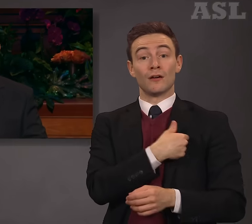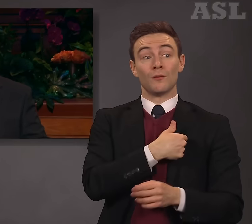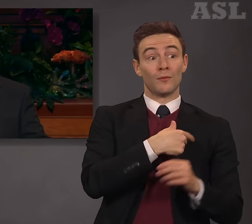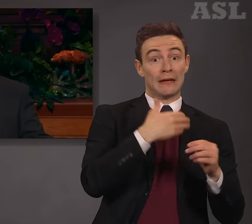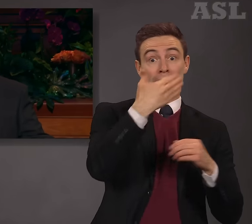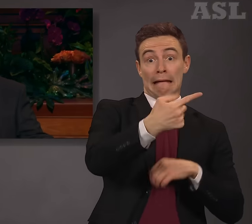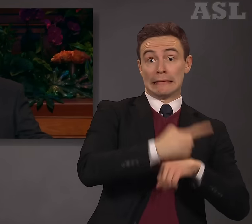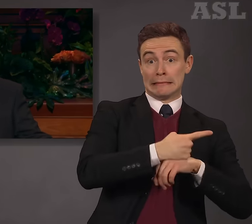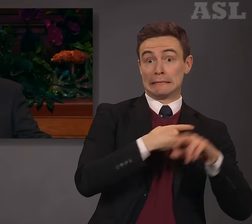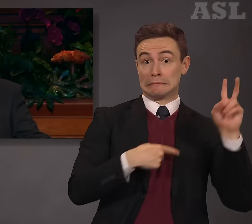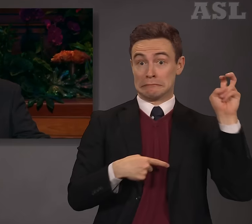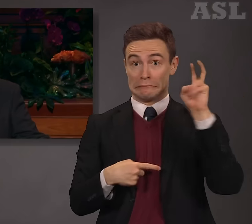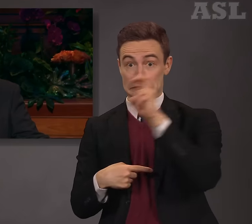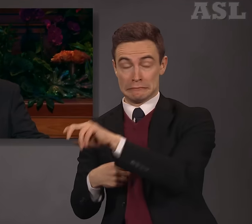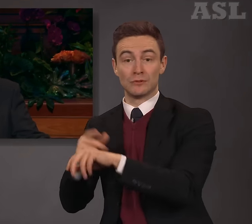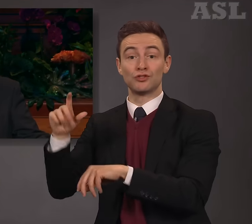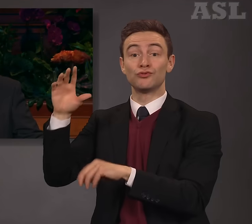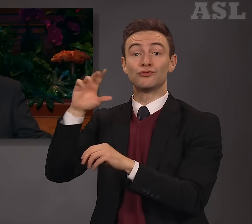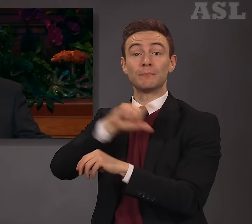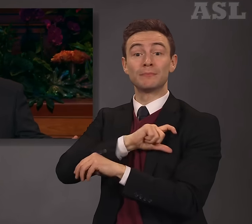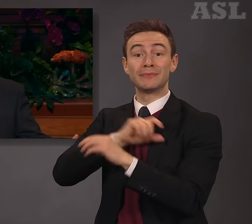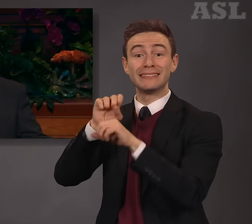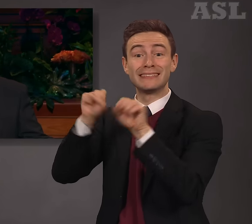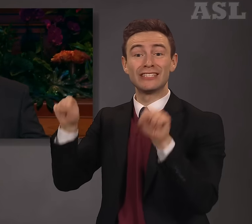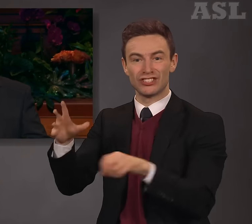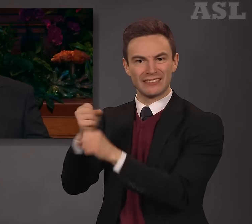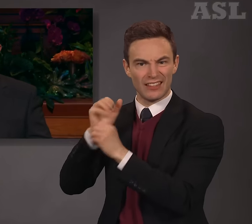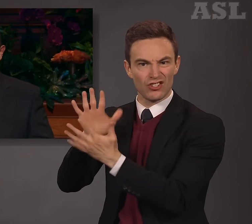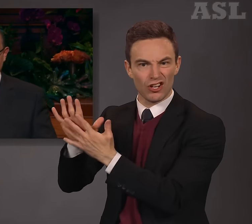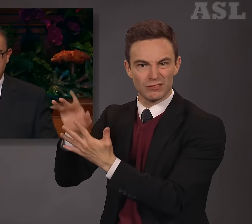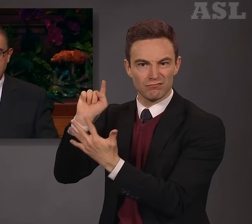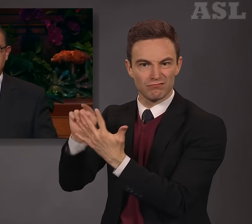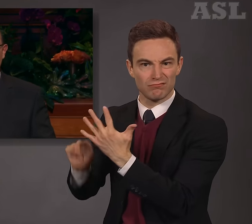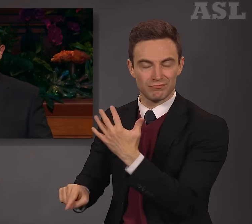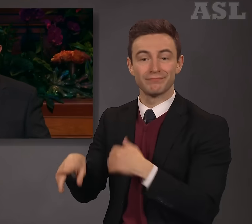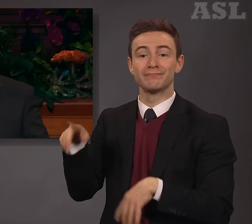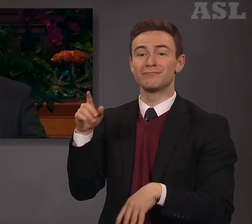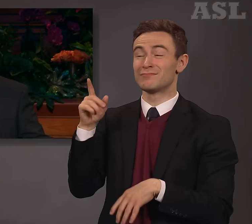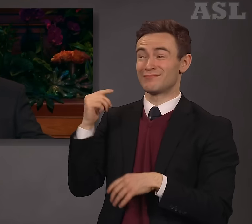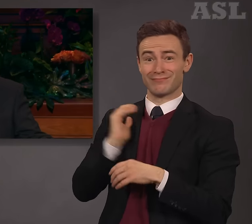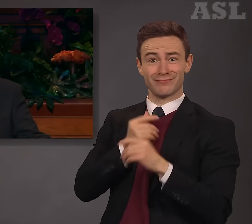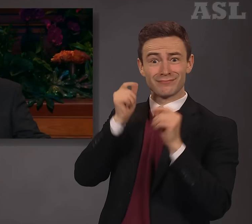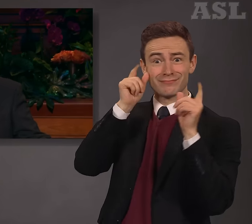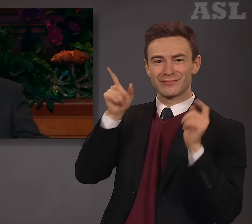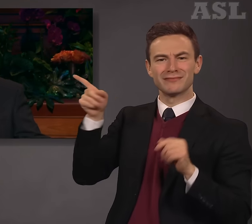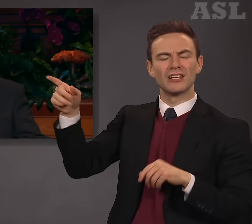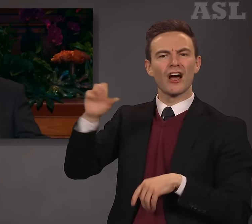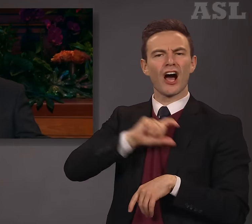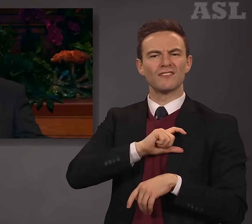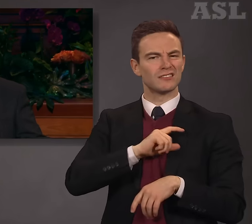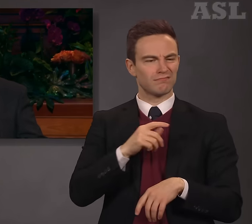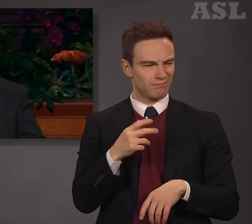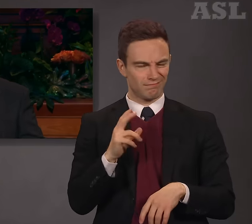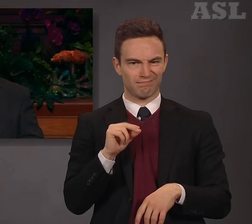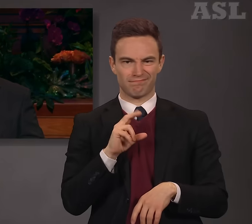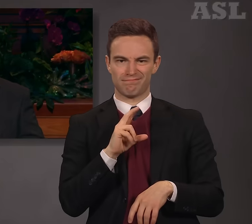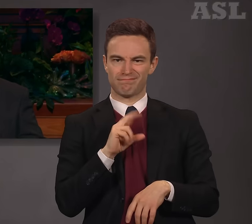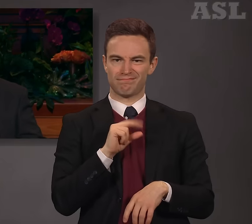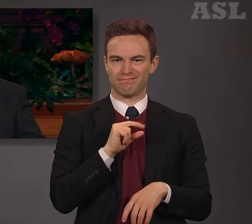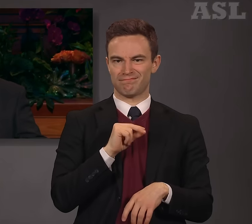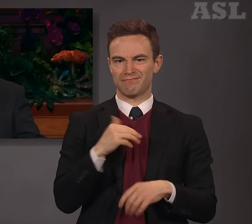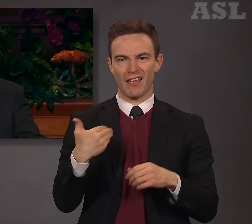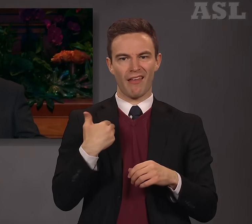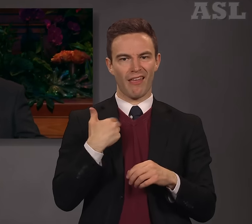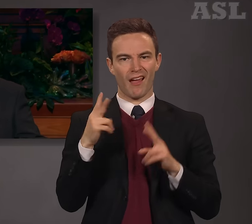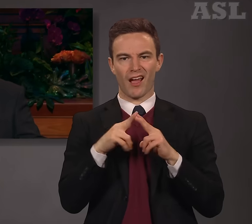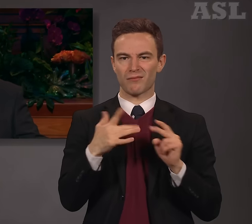to request the required document. To our surprise, the officer said that he would not give it to us because many young couples had